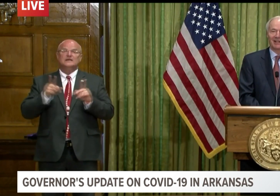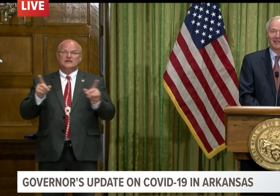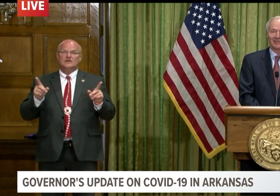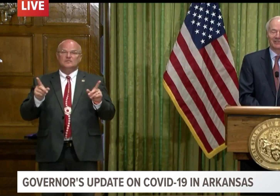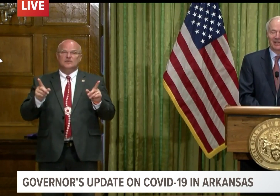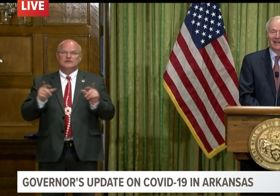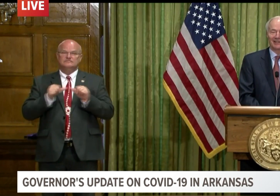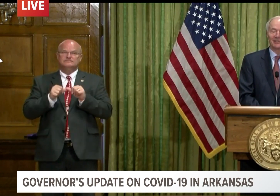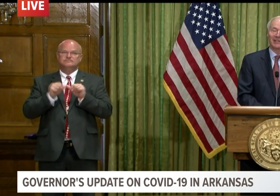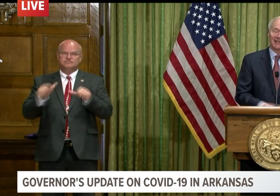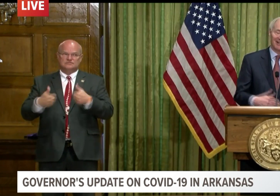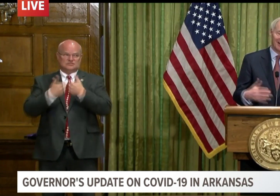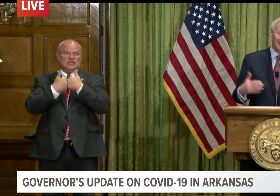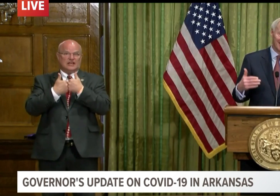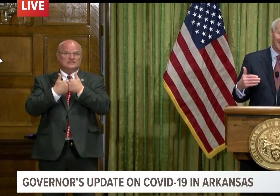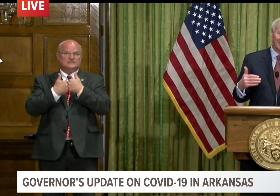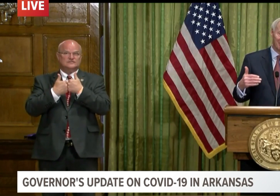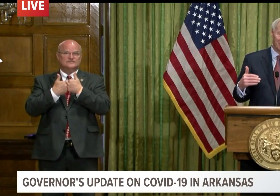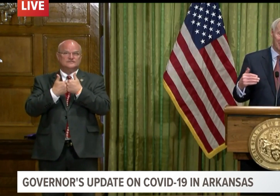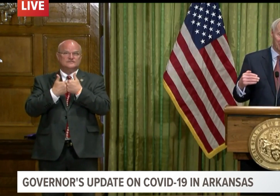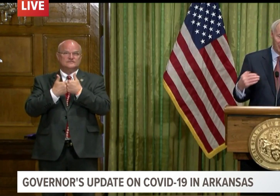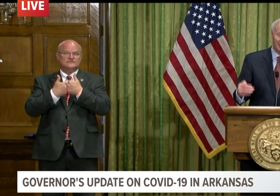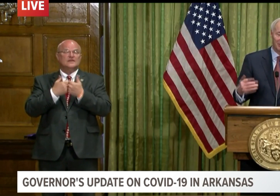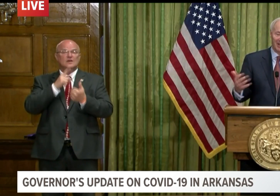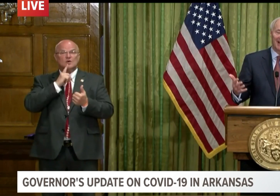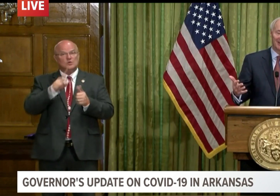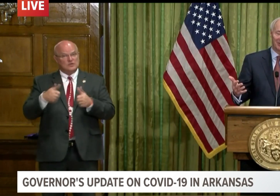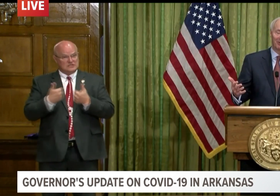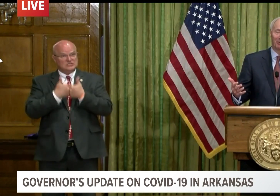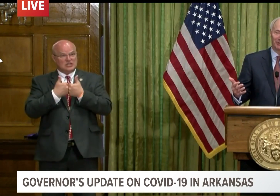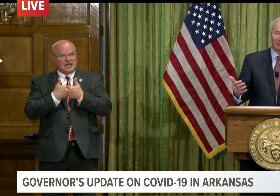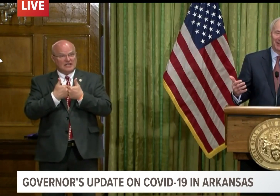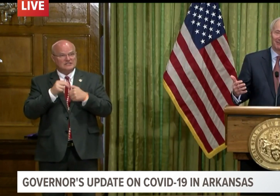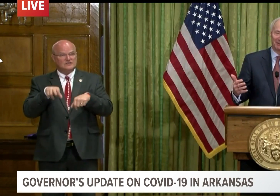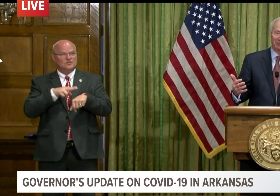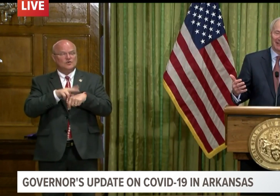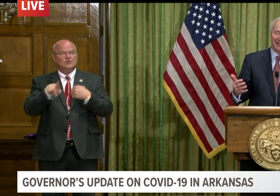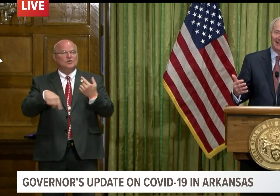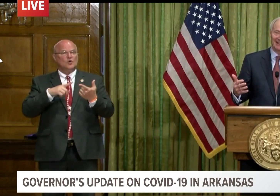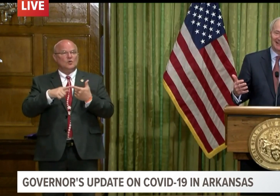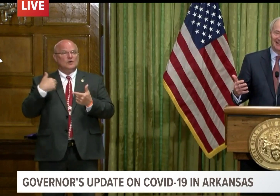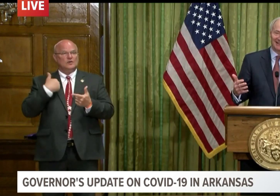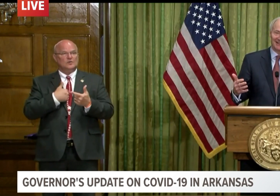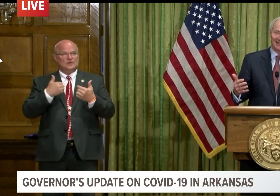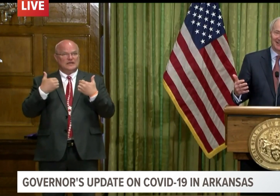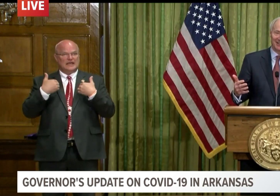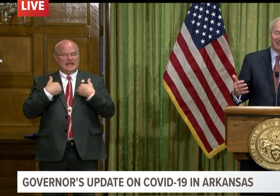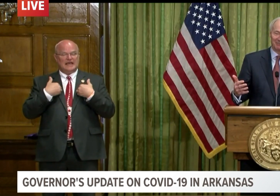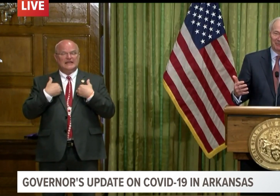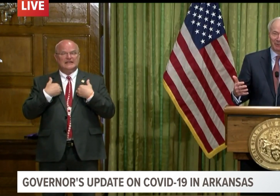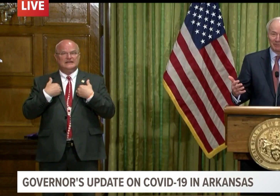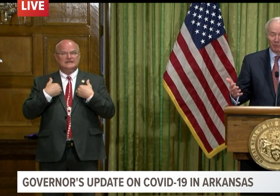it's a constant challenge. It was a real challenge, of course, whenever we had a